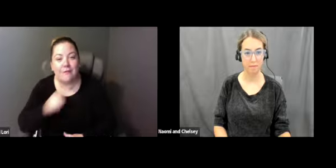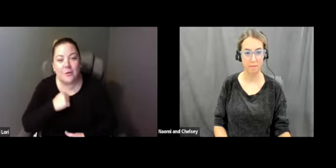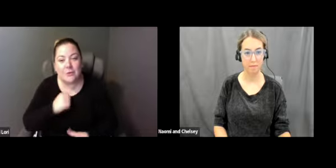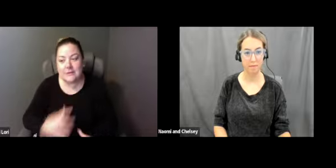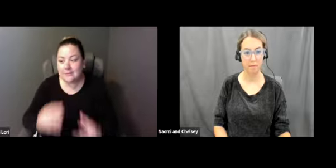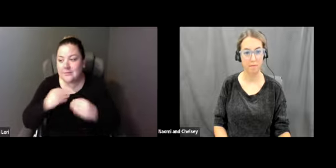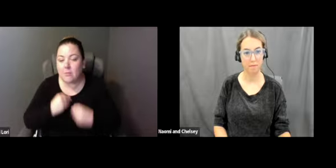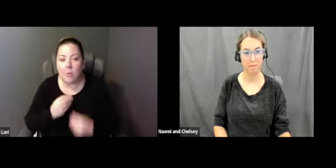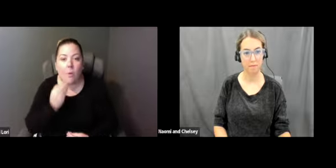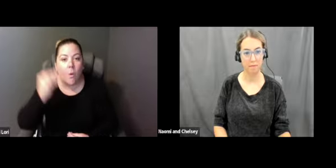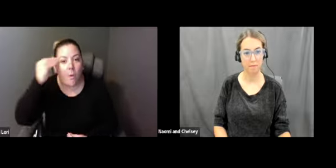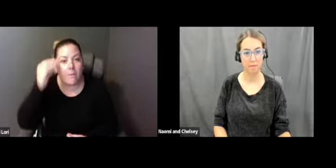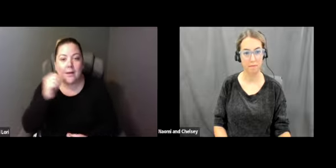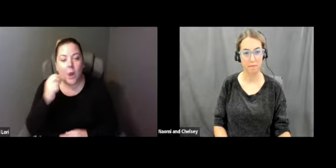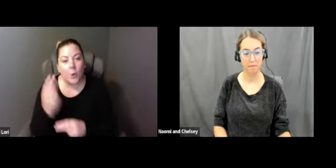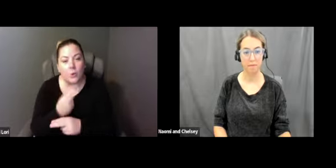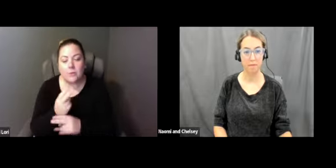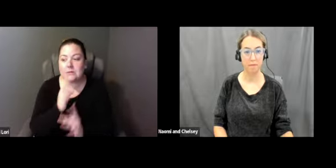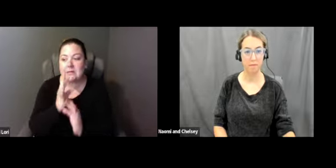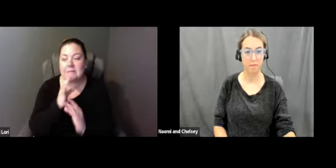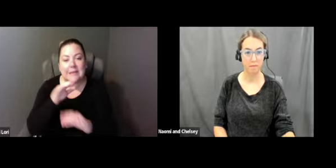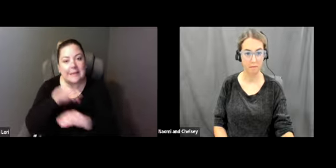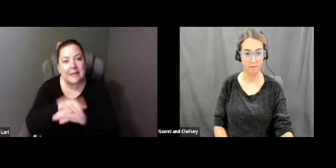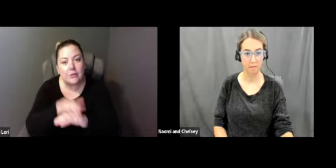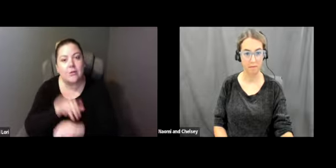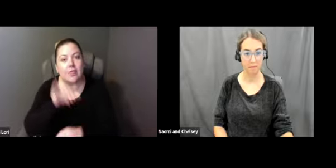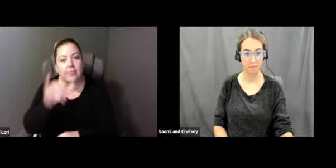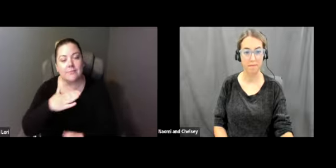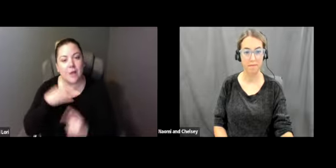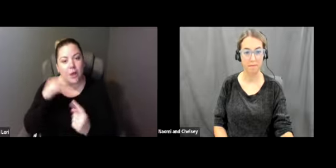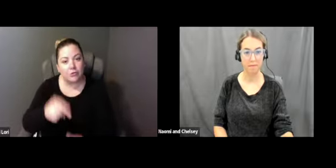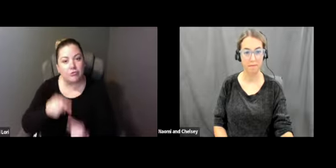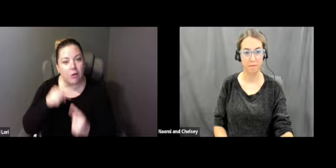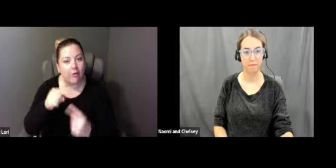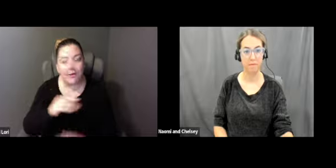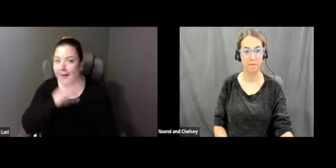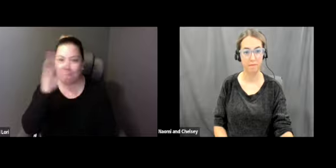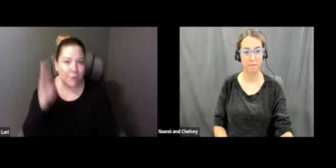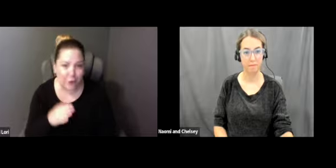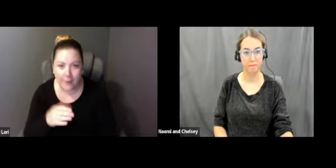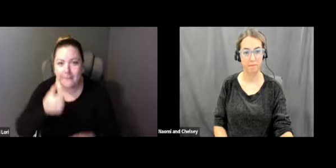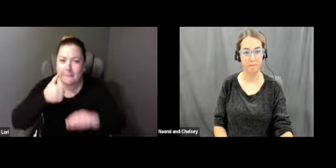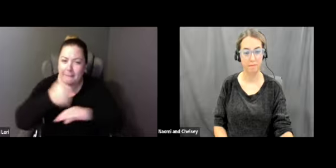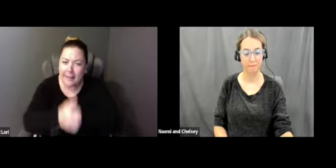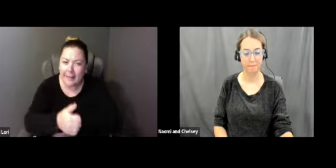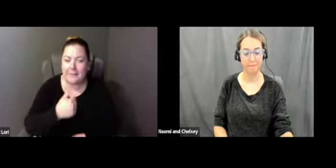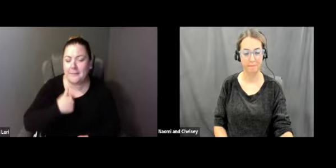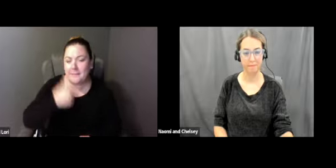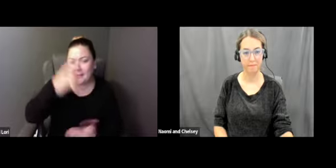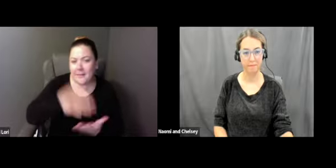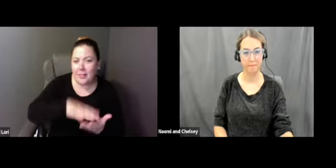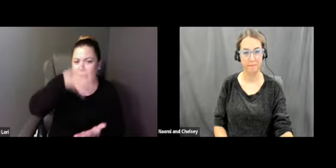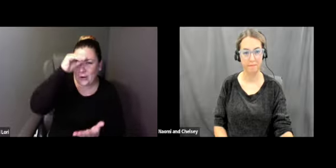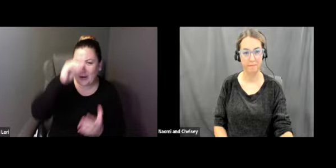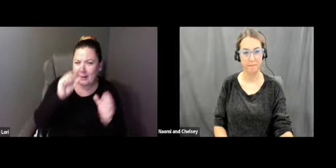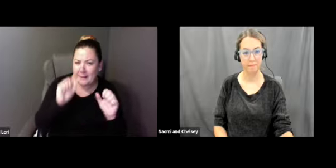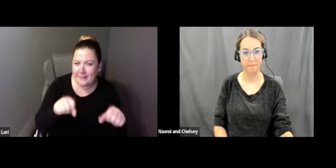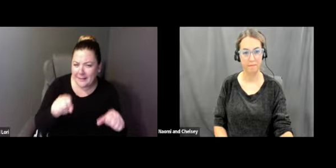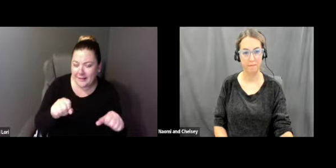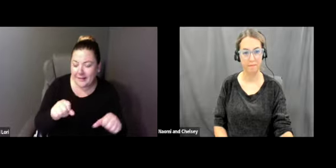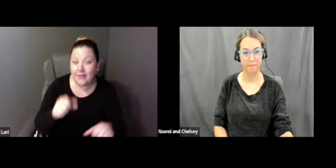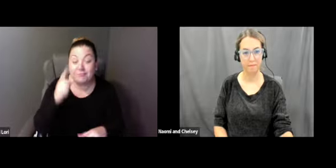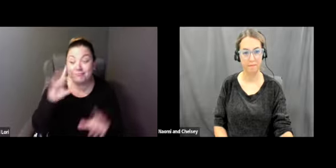pursue. And when we had meetings, like IEP meetings or behavioral meetings, I would wind up interpreting those